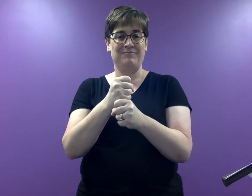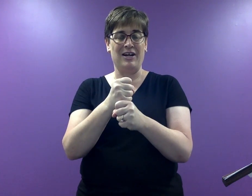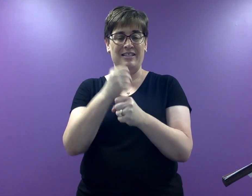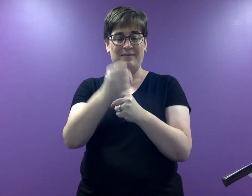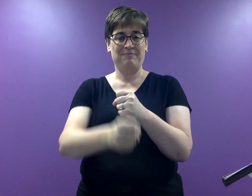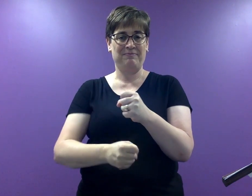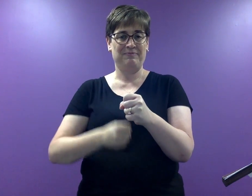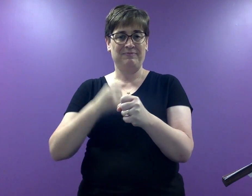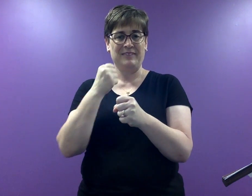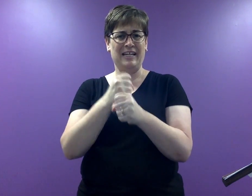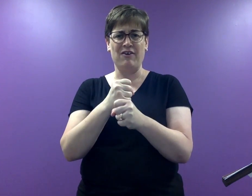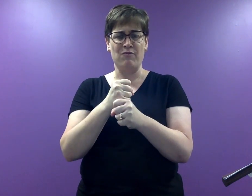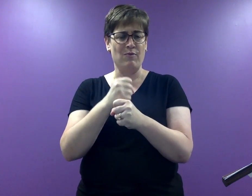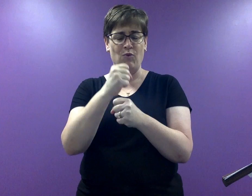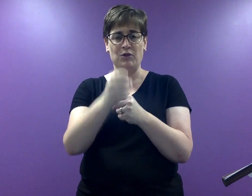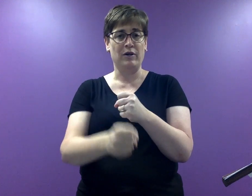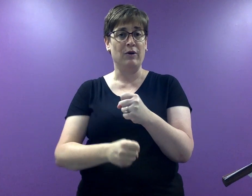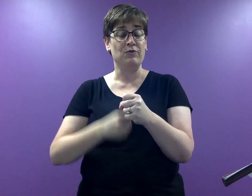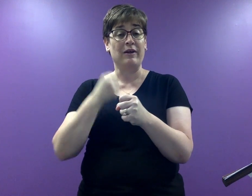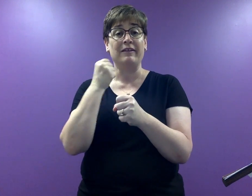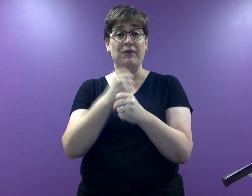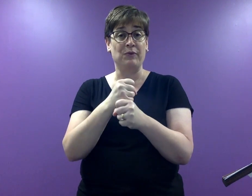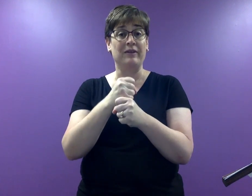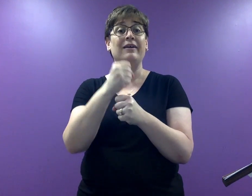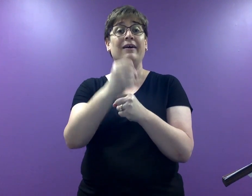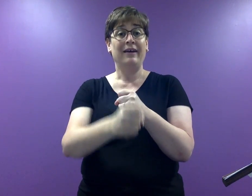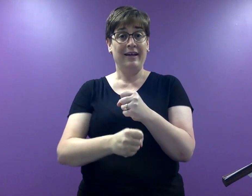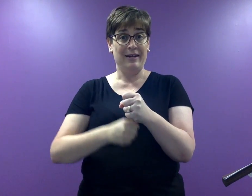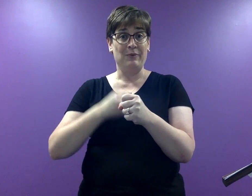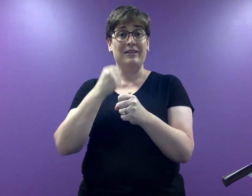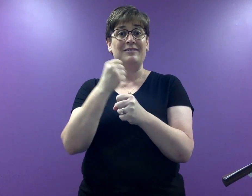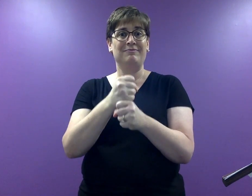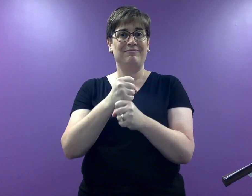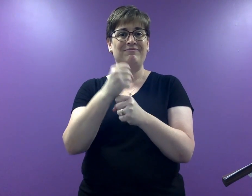right? I never remember which one goes around the other one. Anyways,